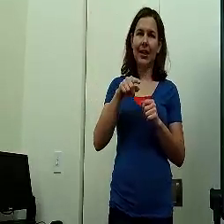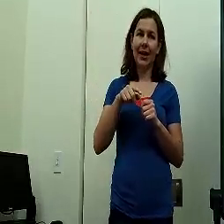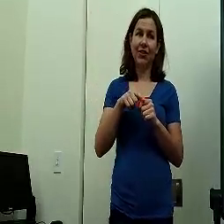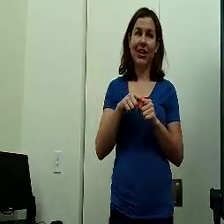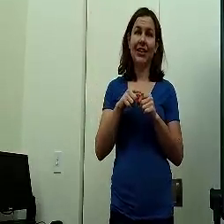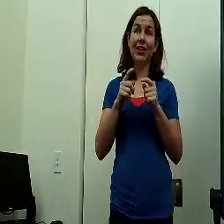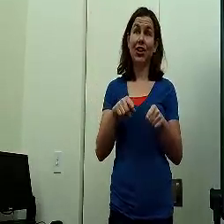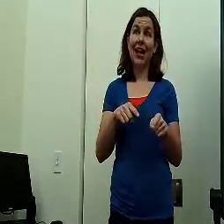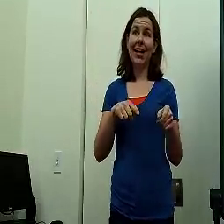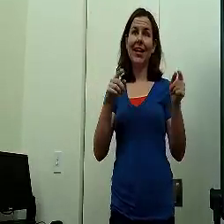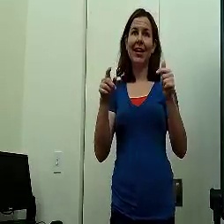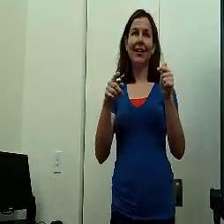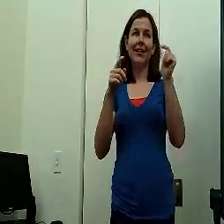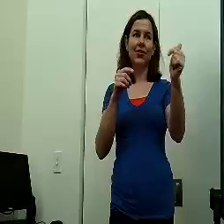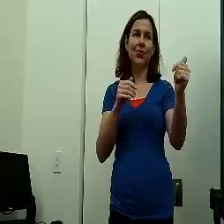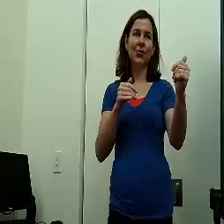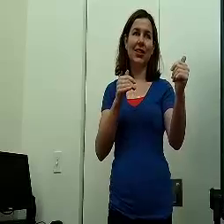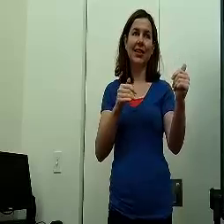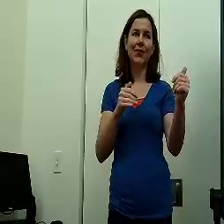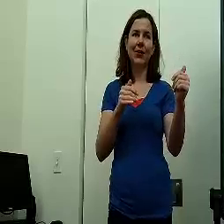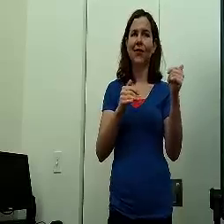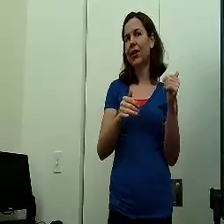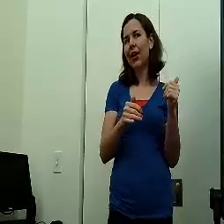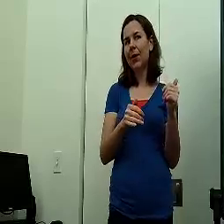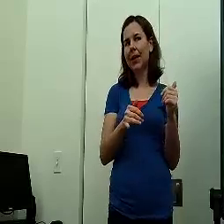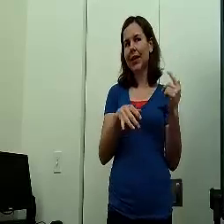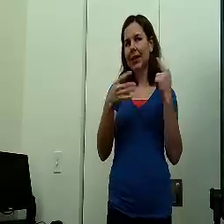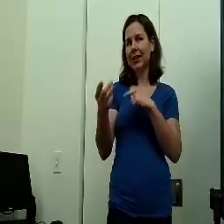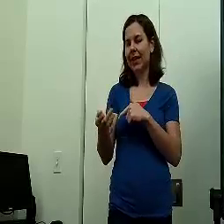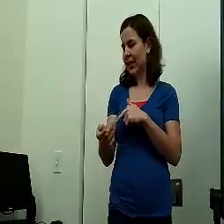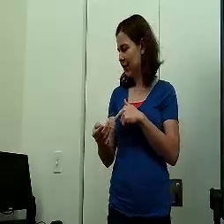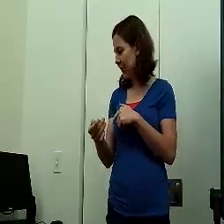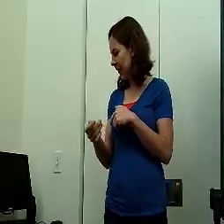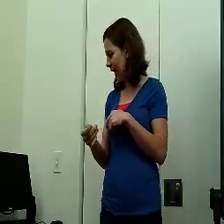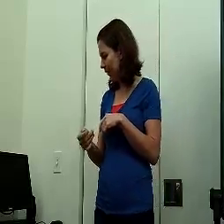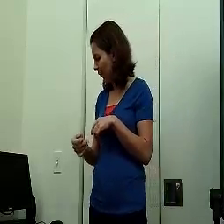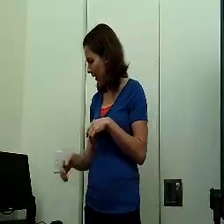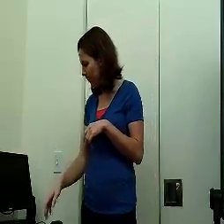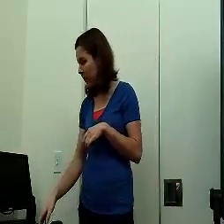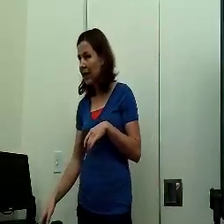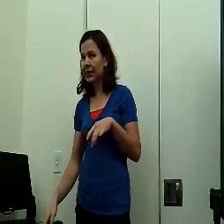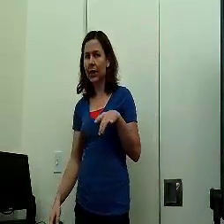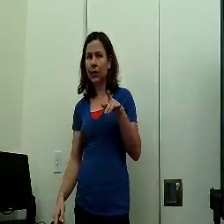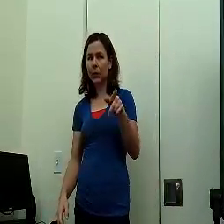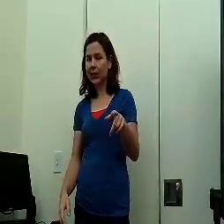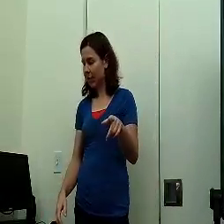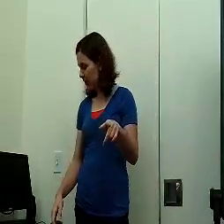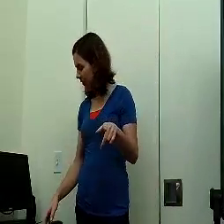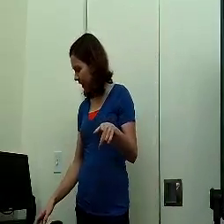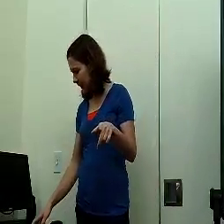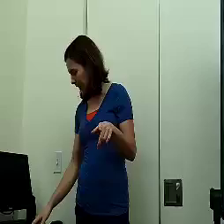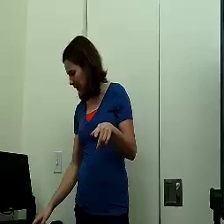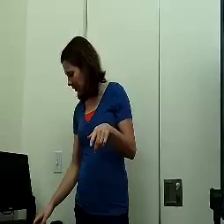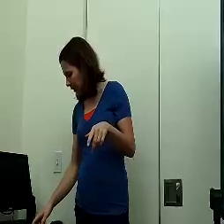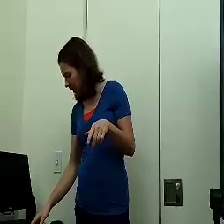going to have a chance to look at it and to see if you can figure out what it is and then do the sign for it. So we'll start with Vanessa.